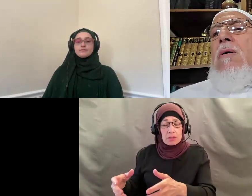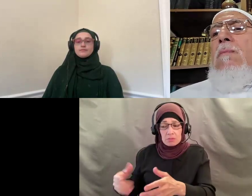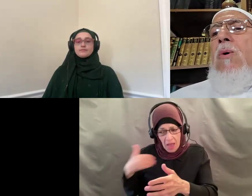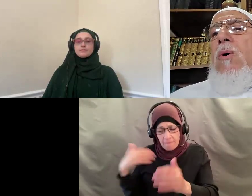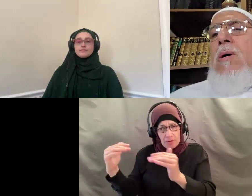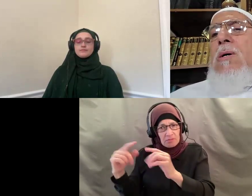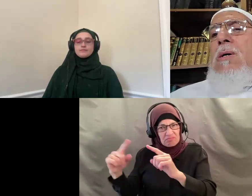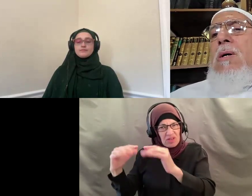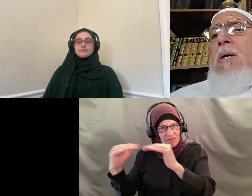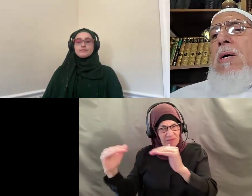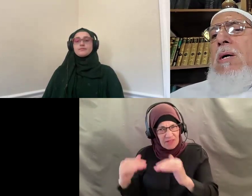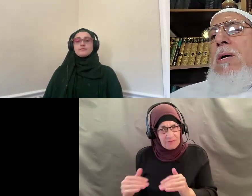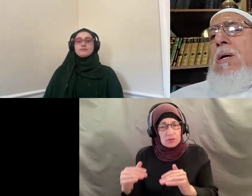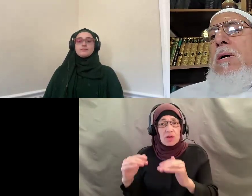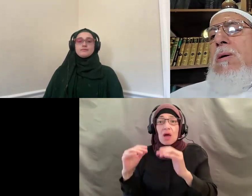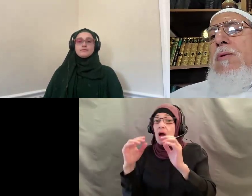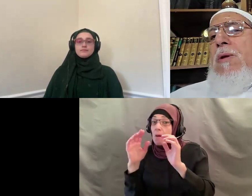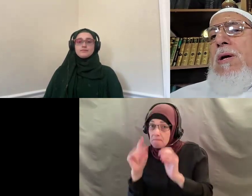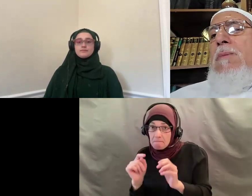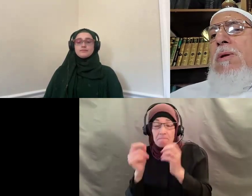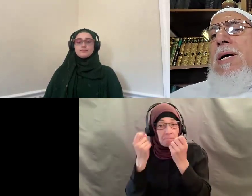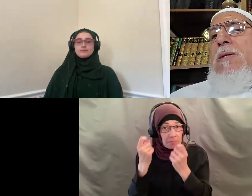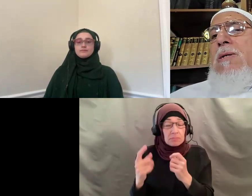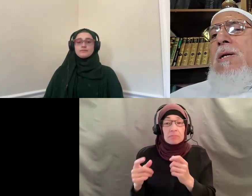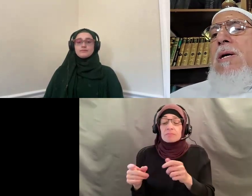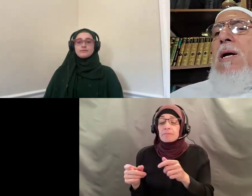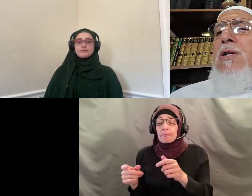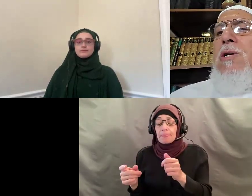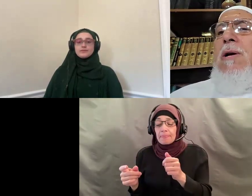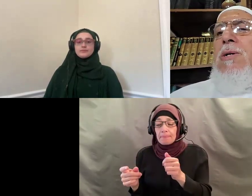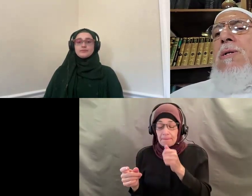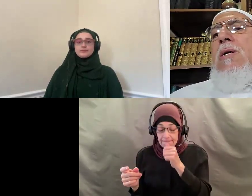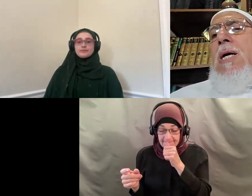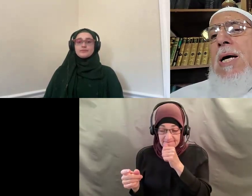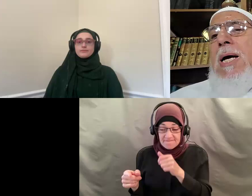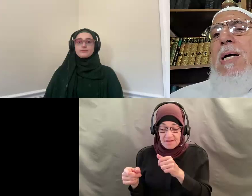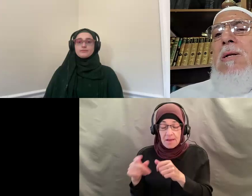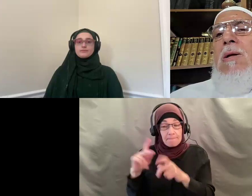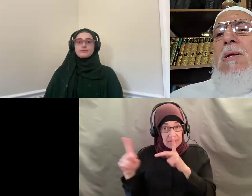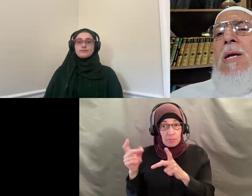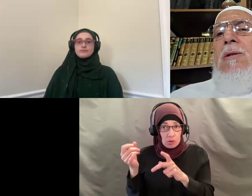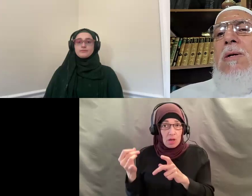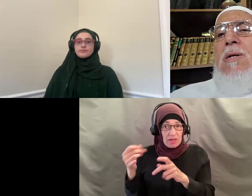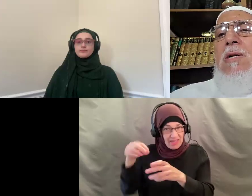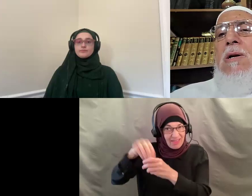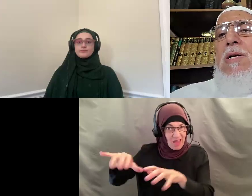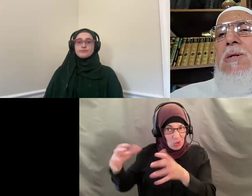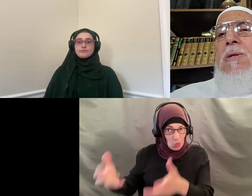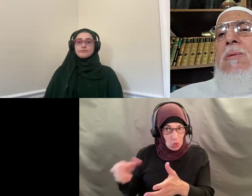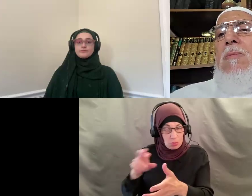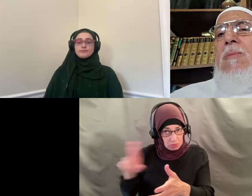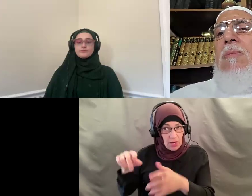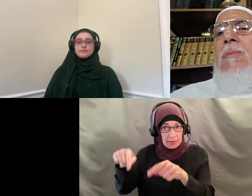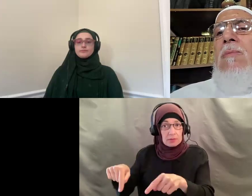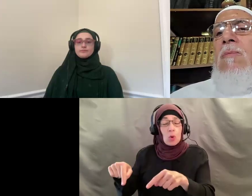be more in both cases, in the early generations and the later